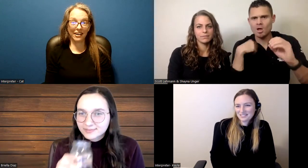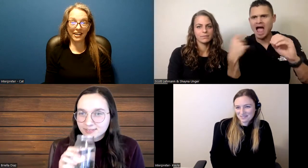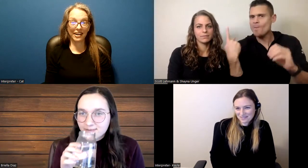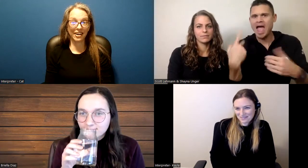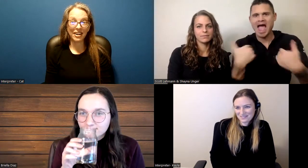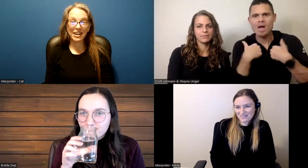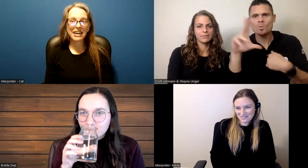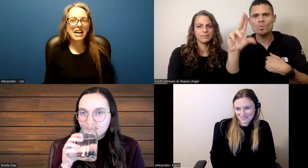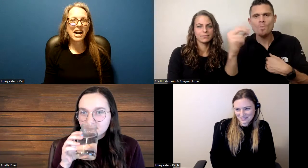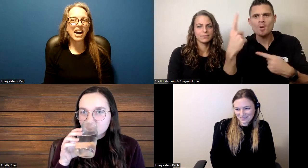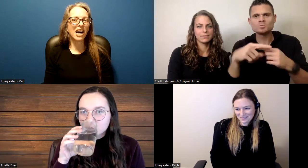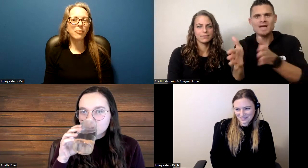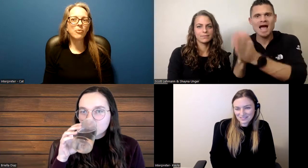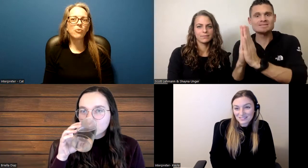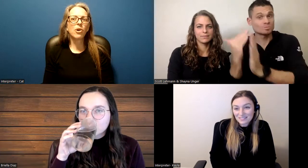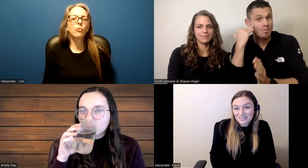you know?